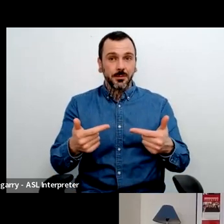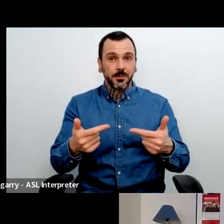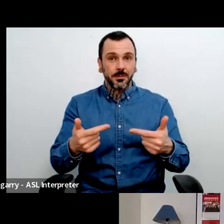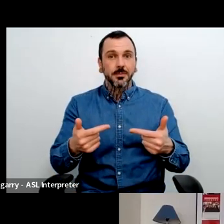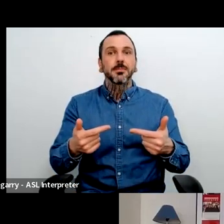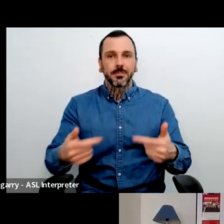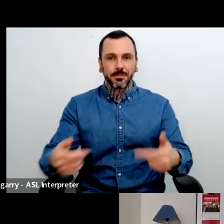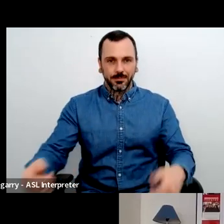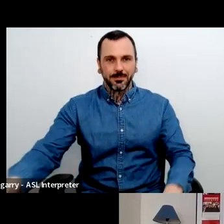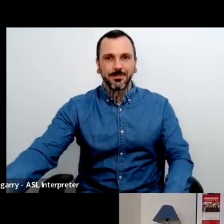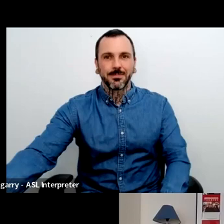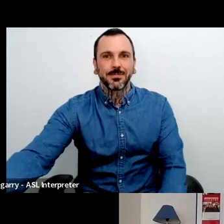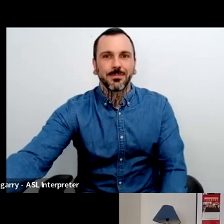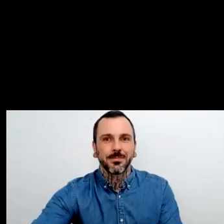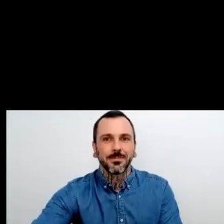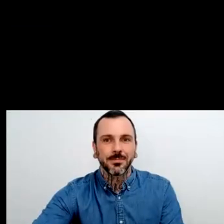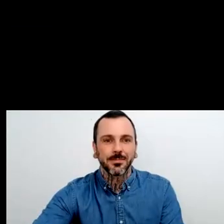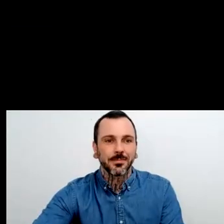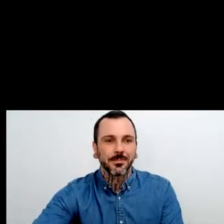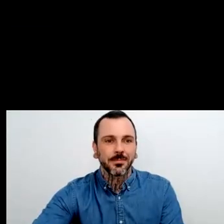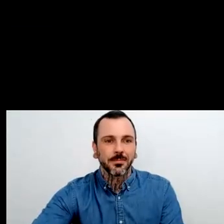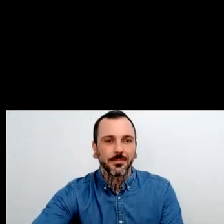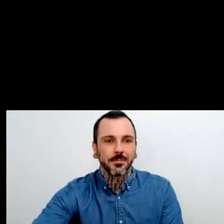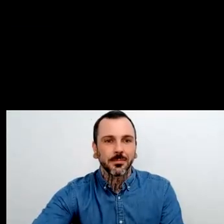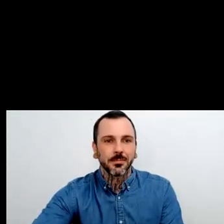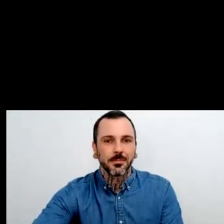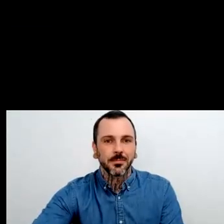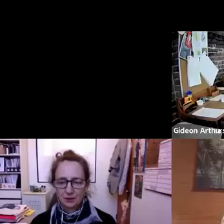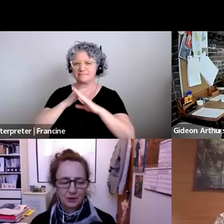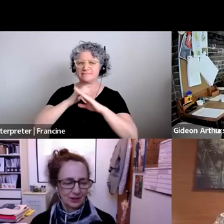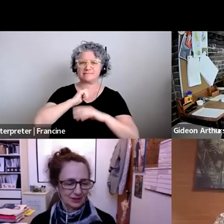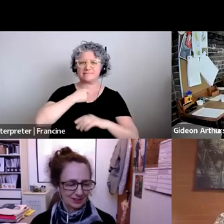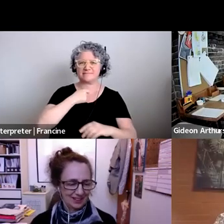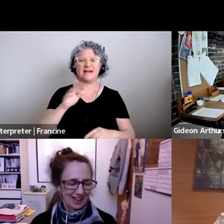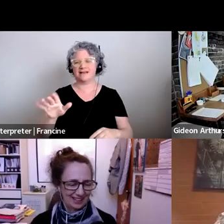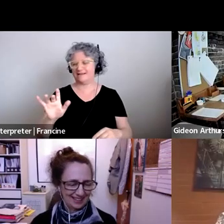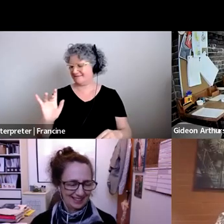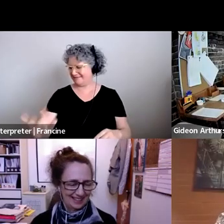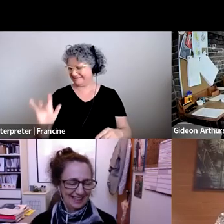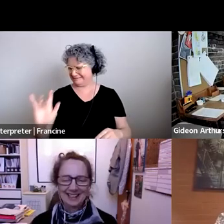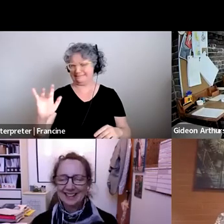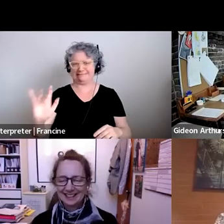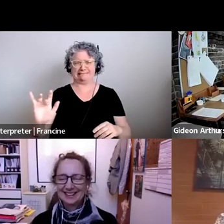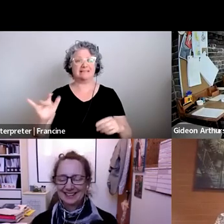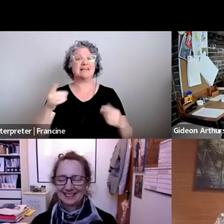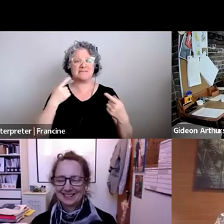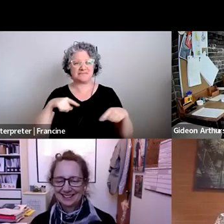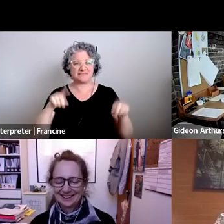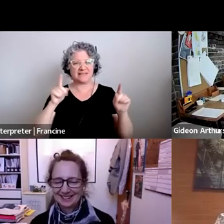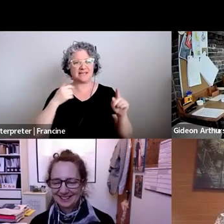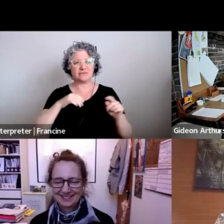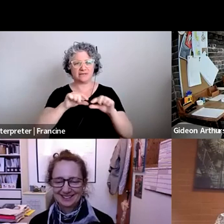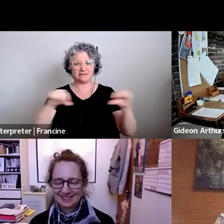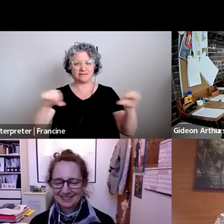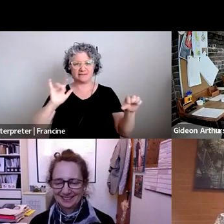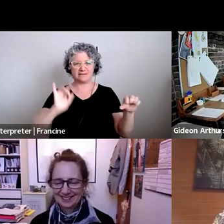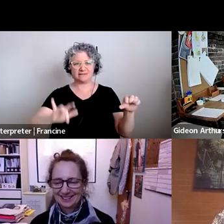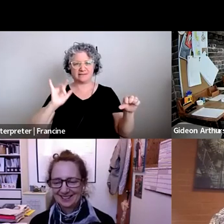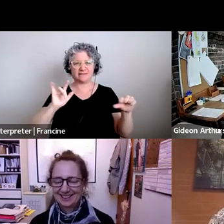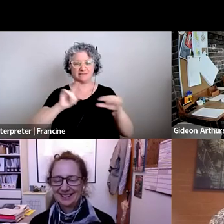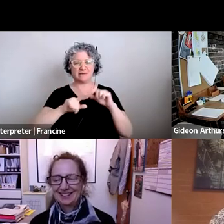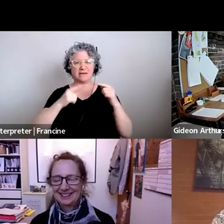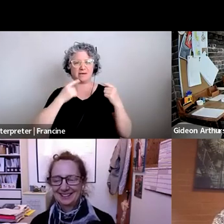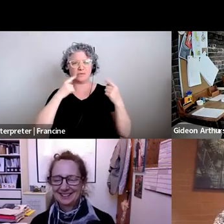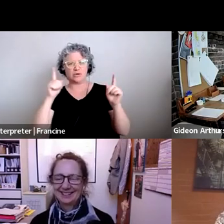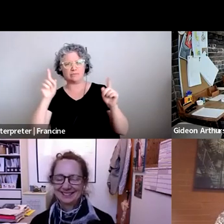We're not hearing you, Lori. I think you're No, mute. no worries. There. I tried Okay. I tried the spacebar thing and it worked when we were offline,